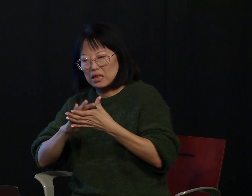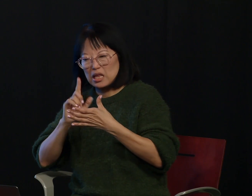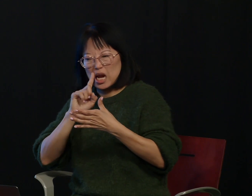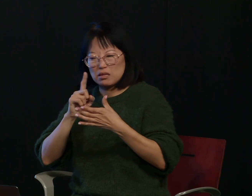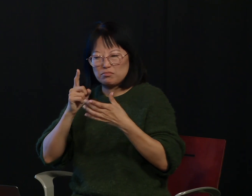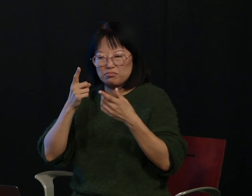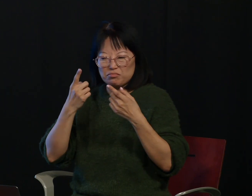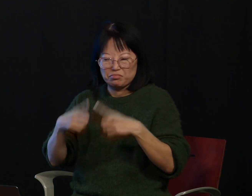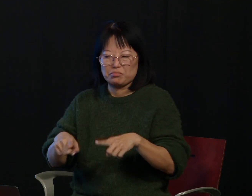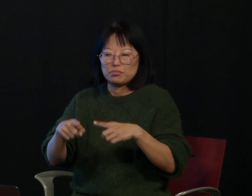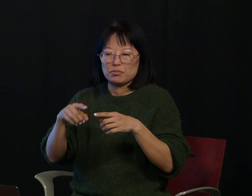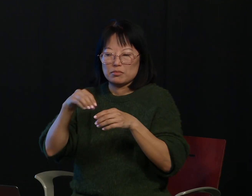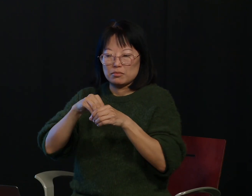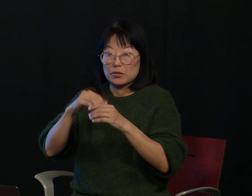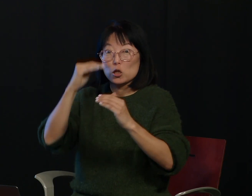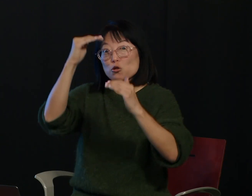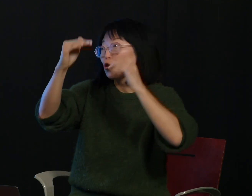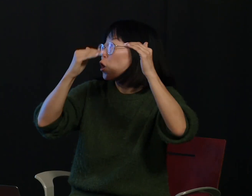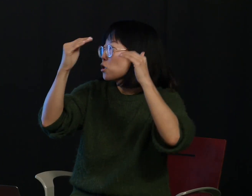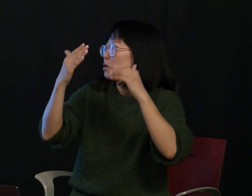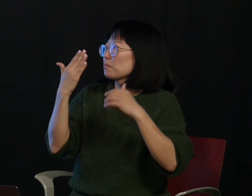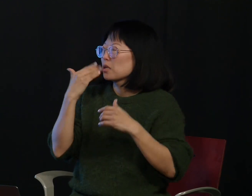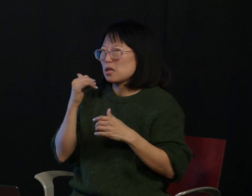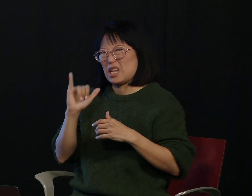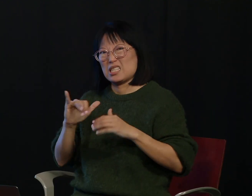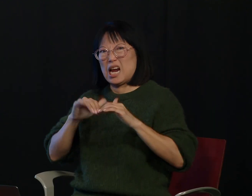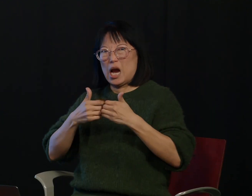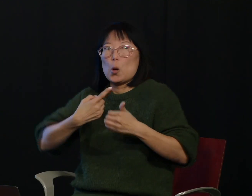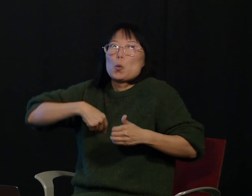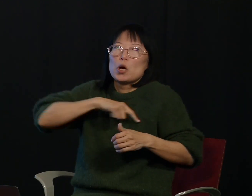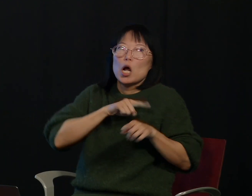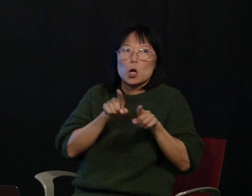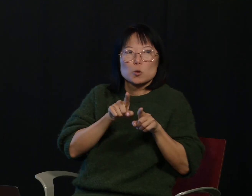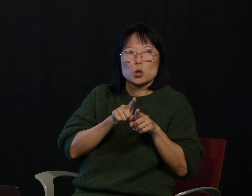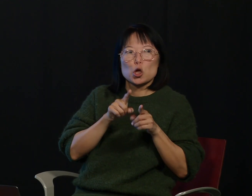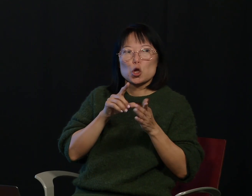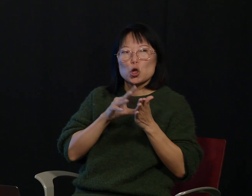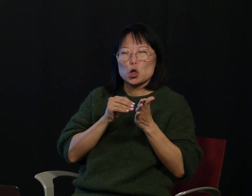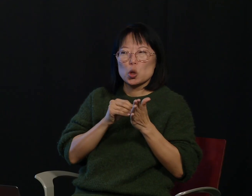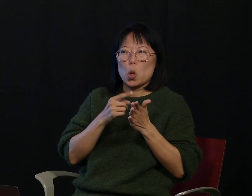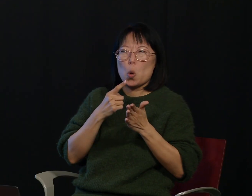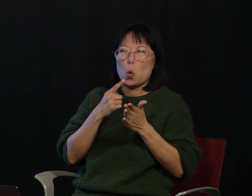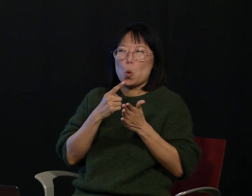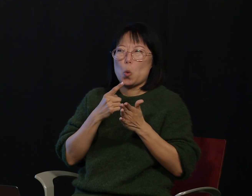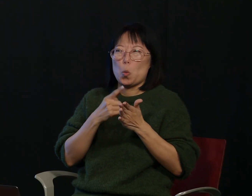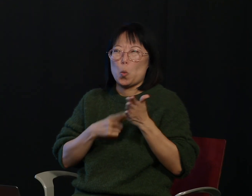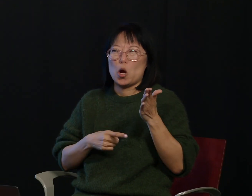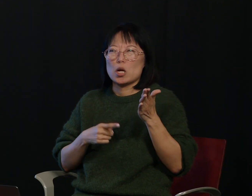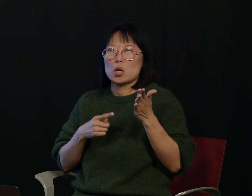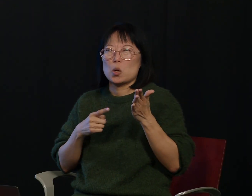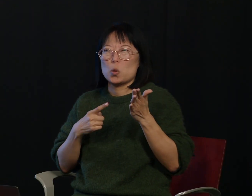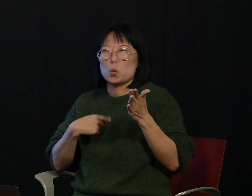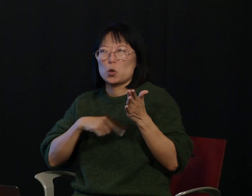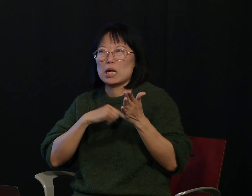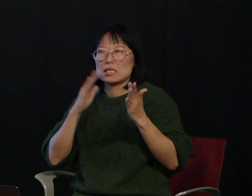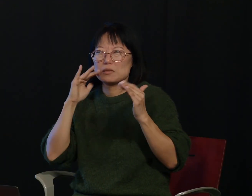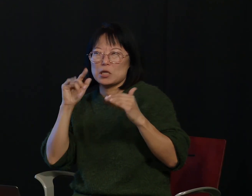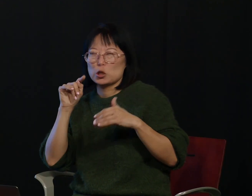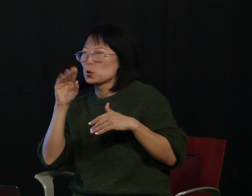beliefs, and events that adults are involved with. We also see that they learn what